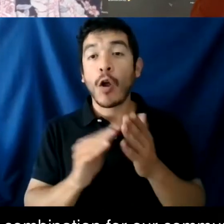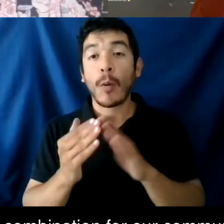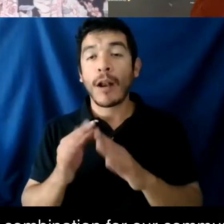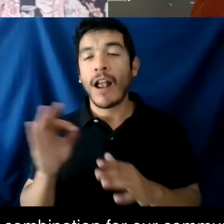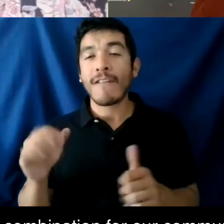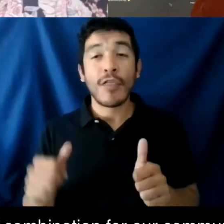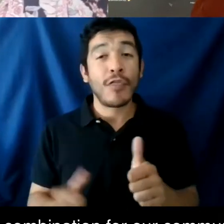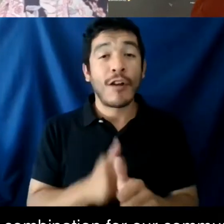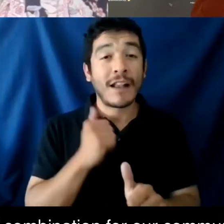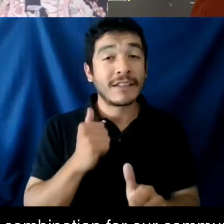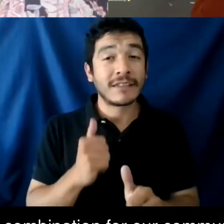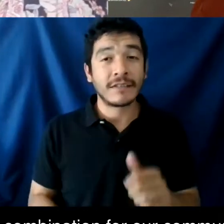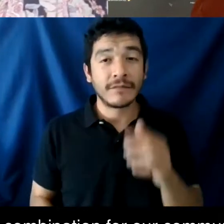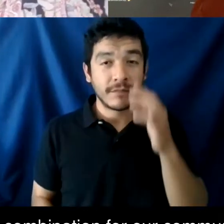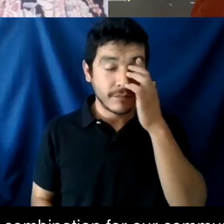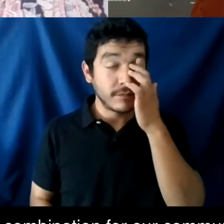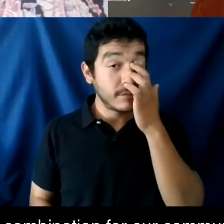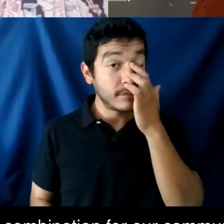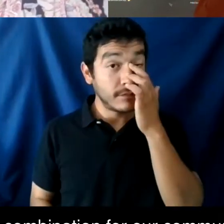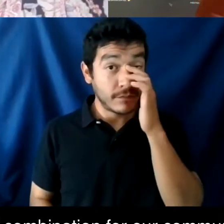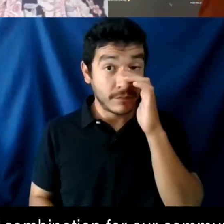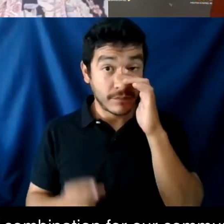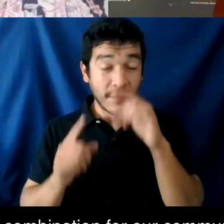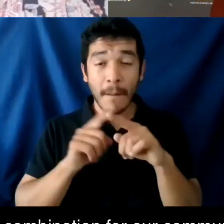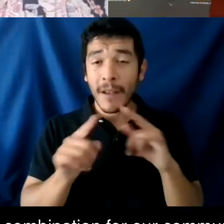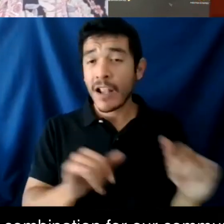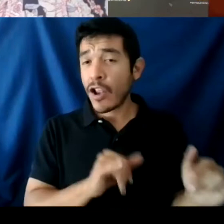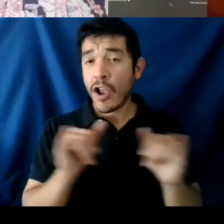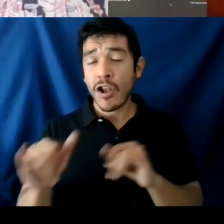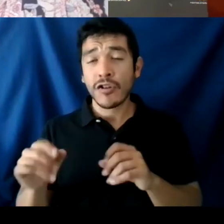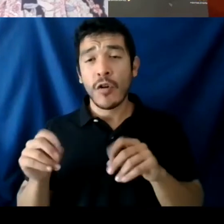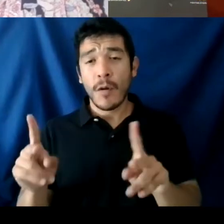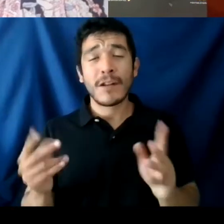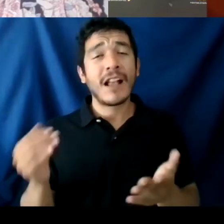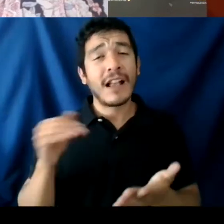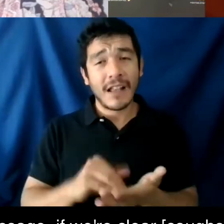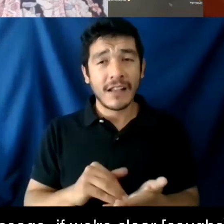threats. But it also is an opportunity, again,